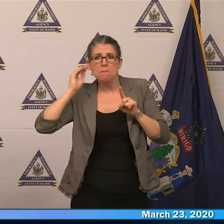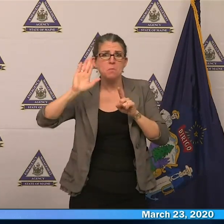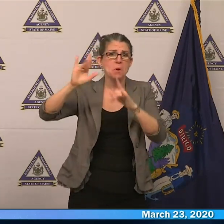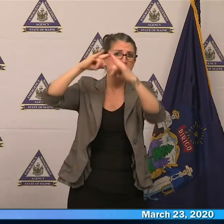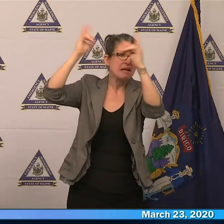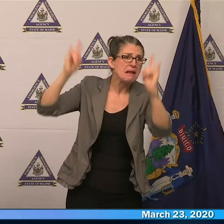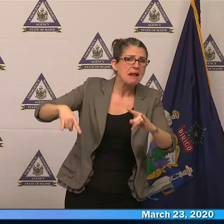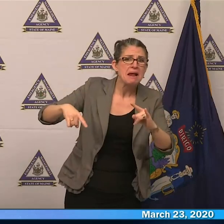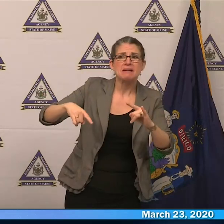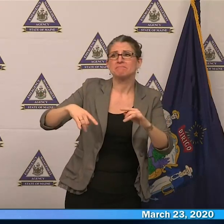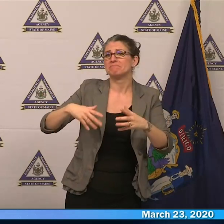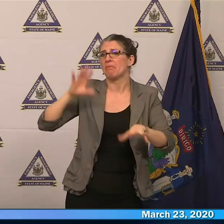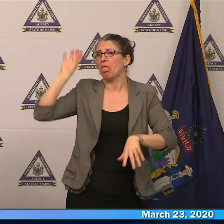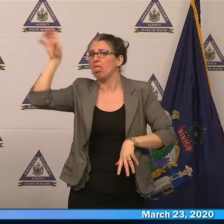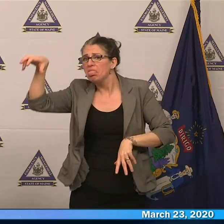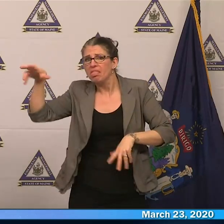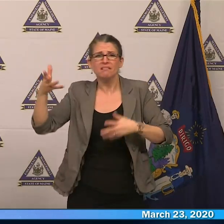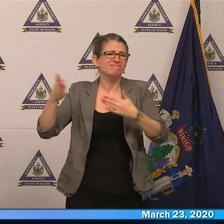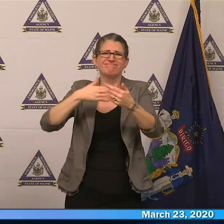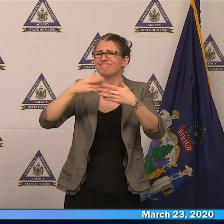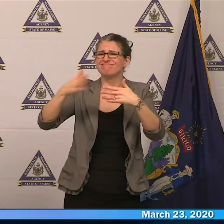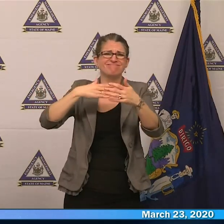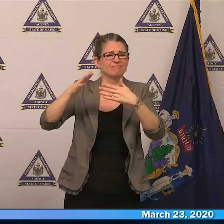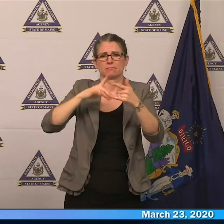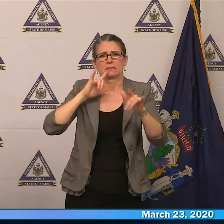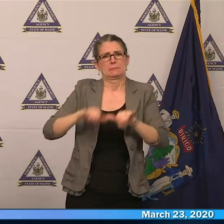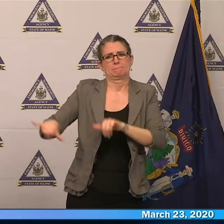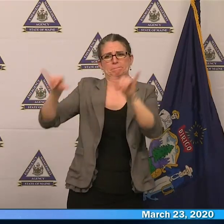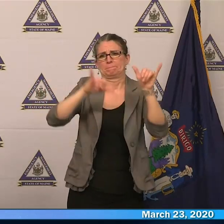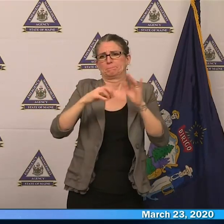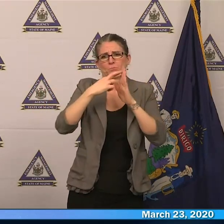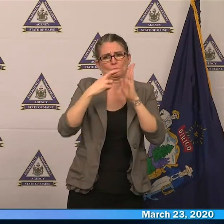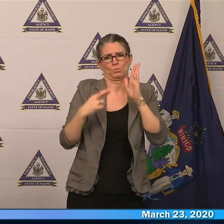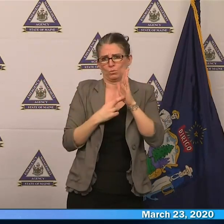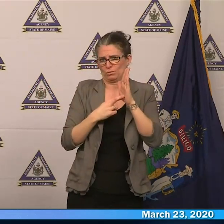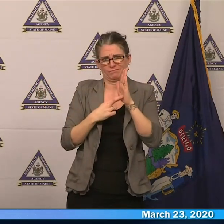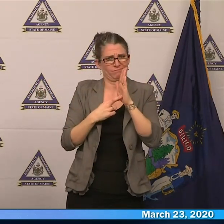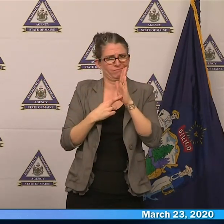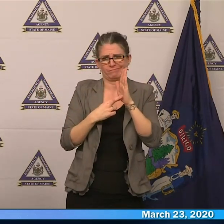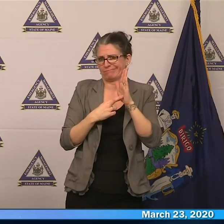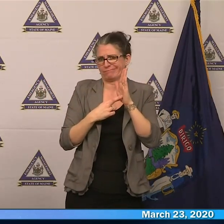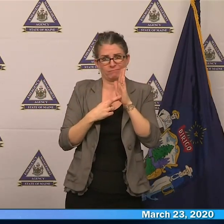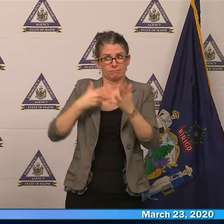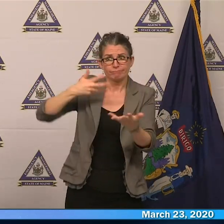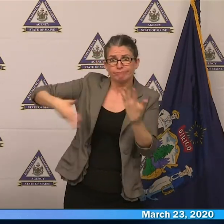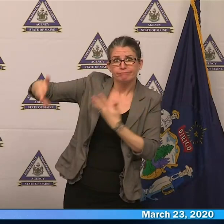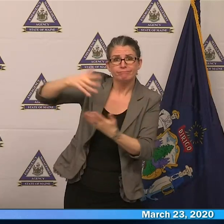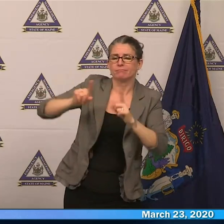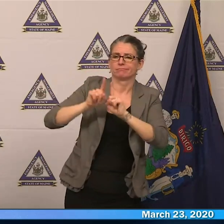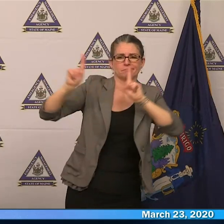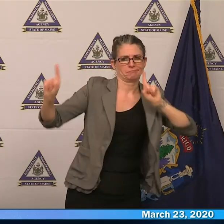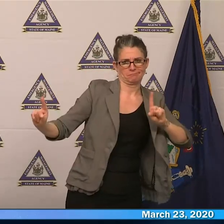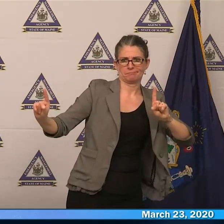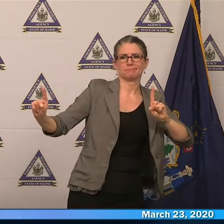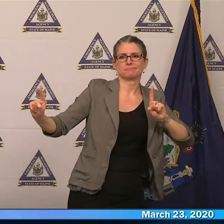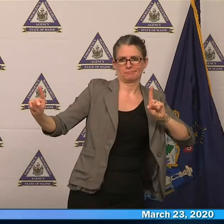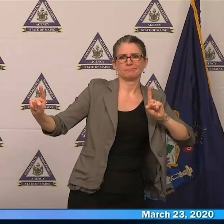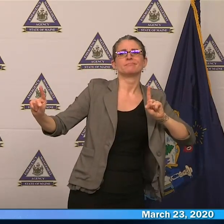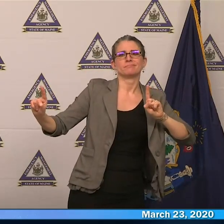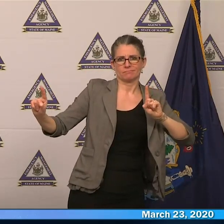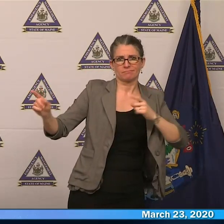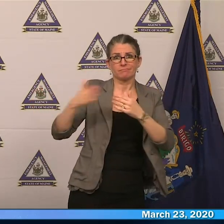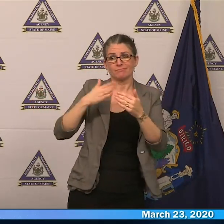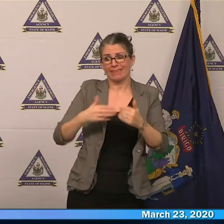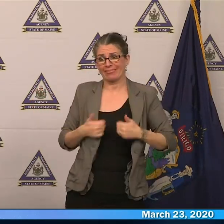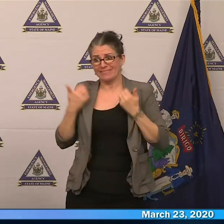from another part of the country to adhere to the same guidelines, to try to stay inside if they're not feeling well, and always,